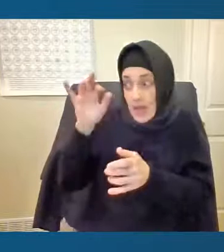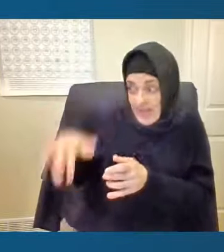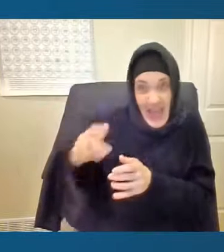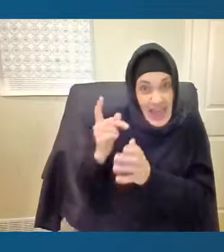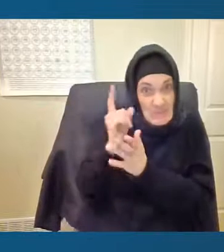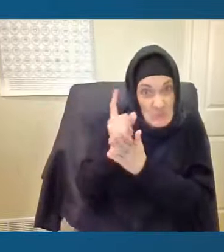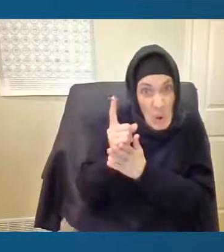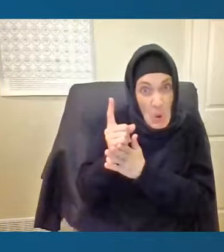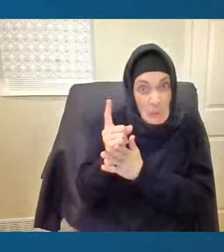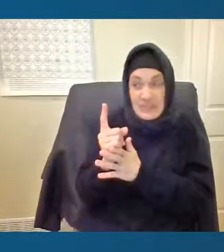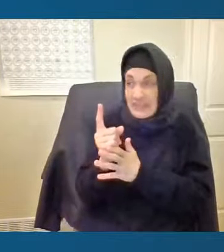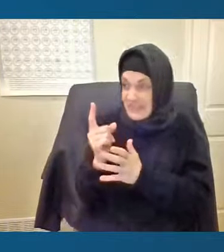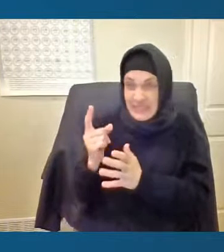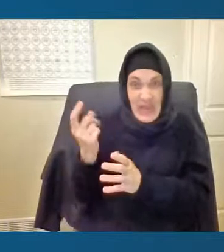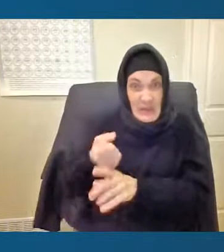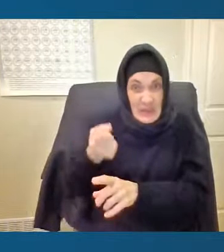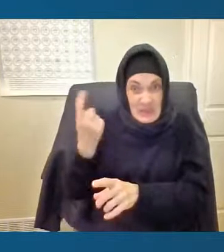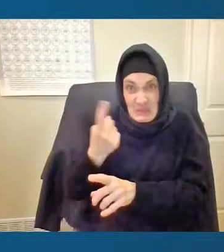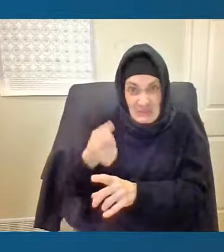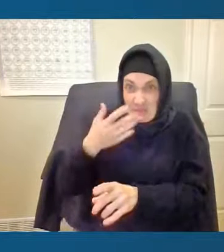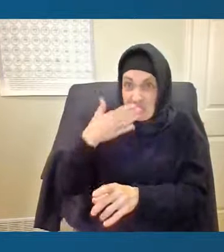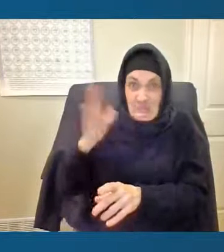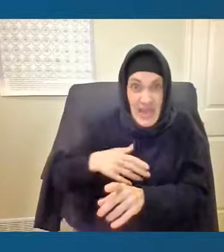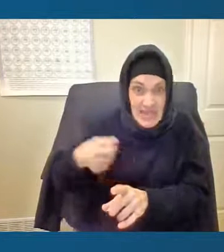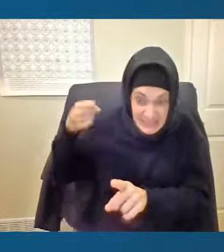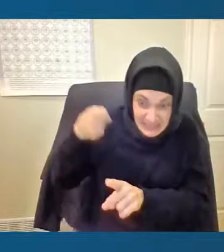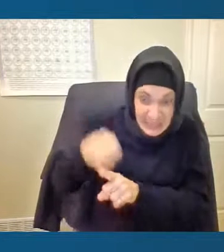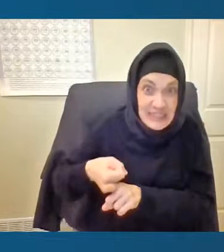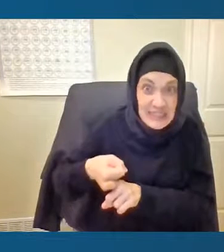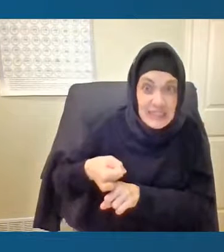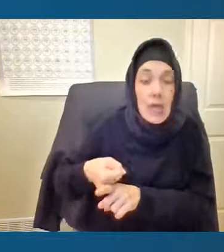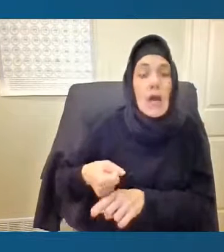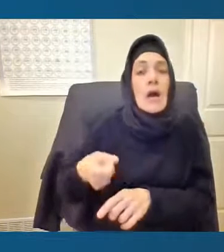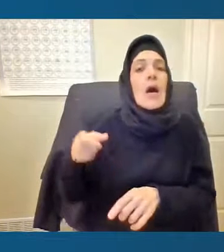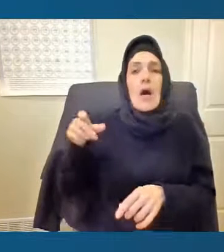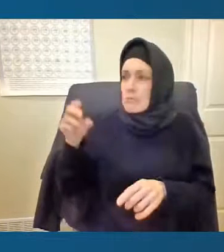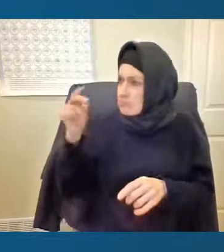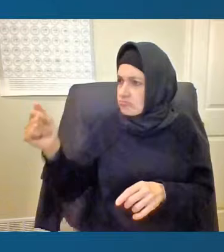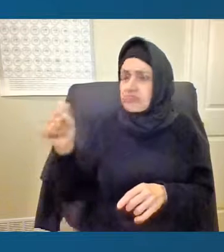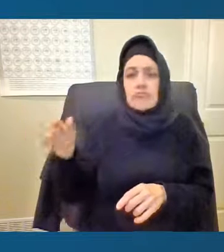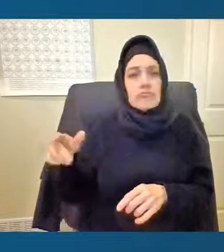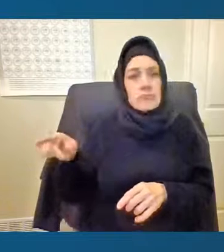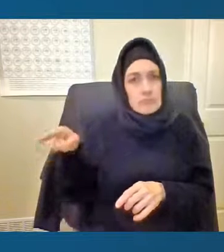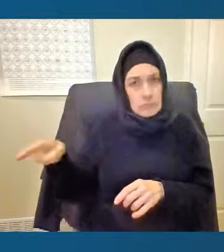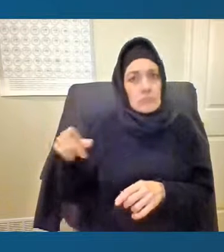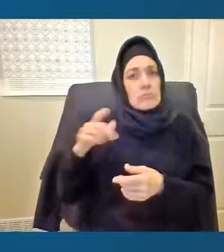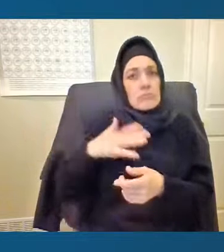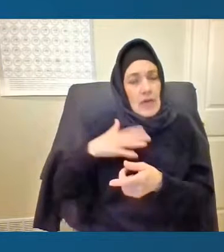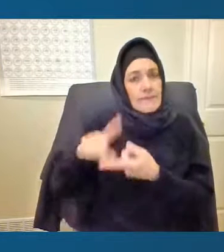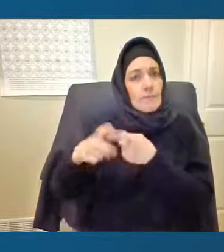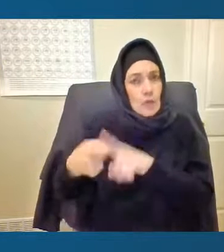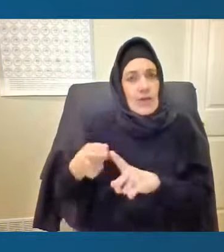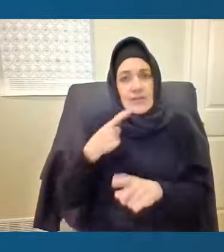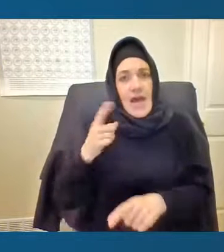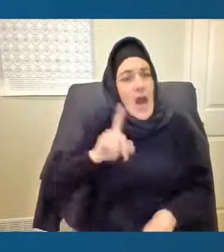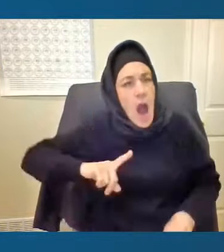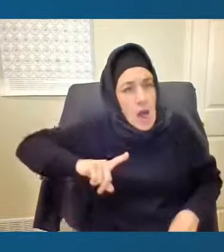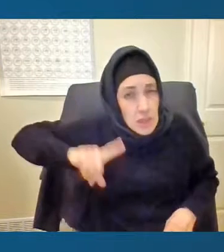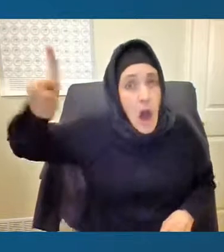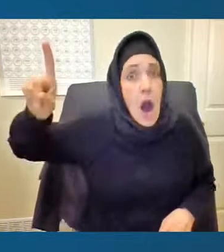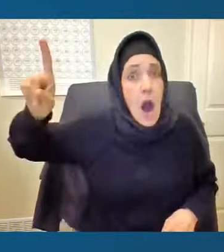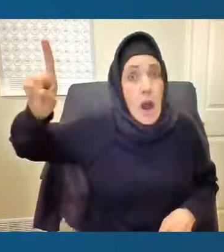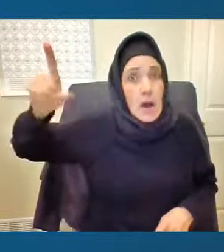the remembrance of Allah is what comes out. Because that's what you've filled the sponge with.